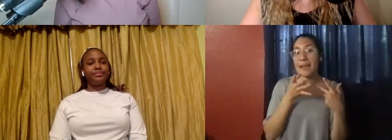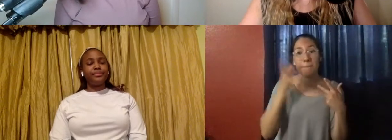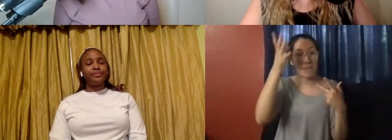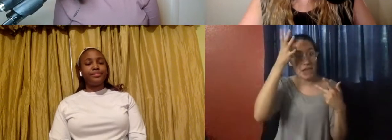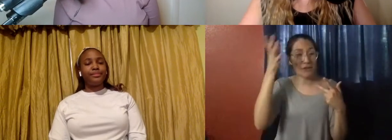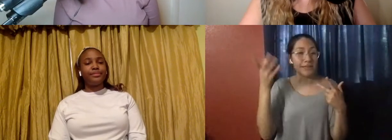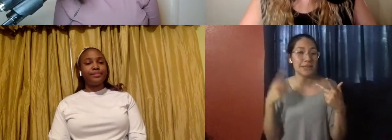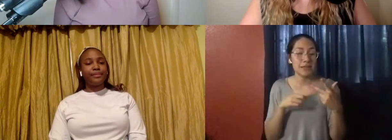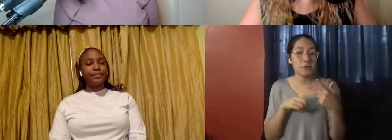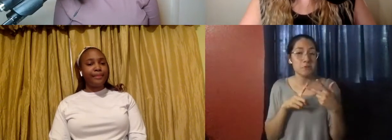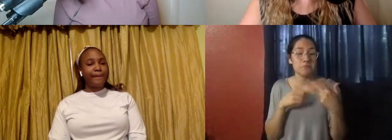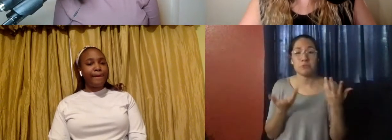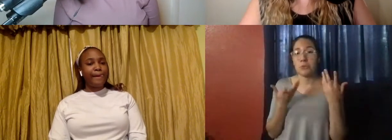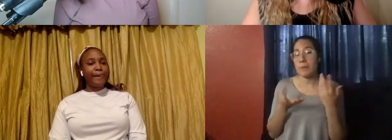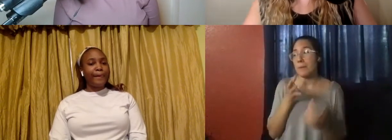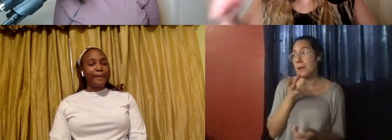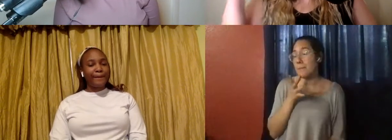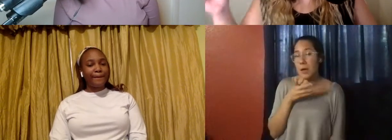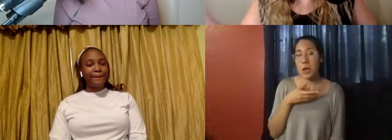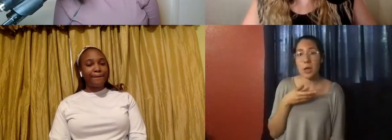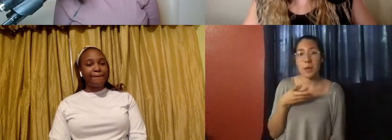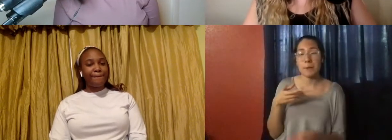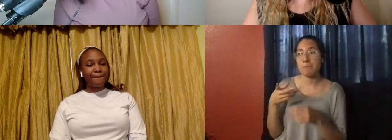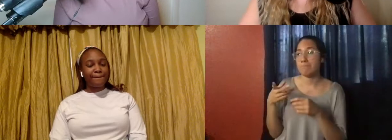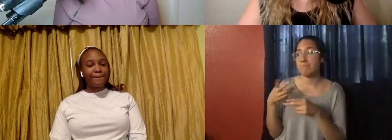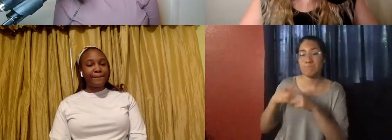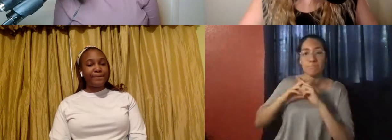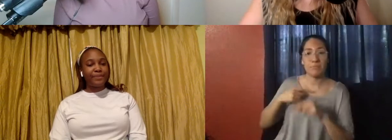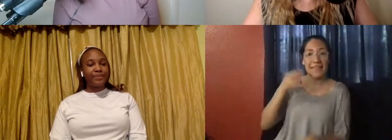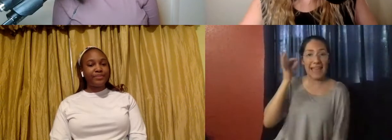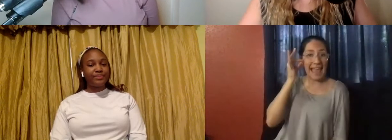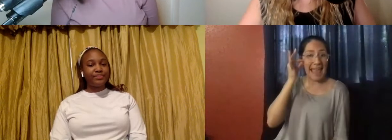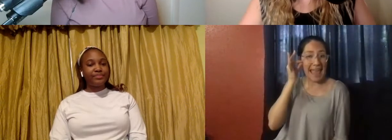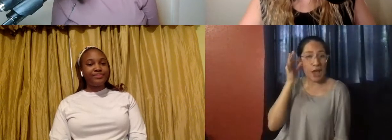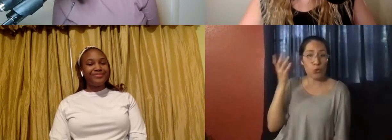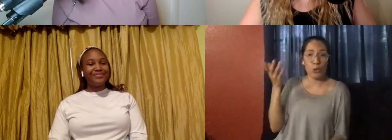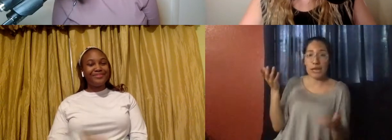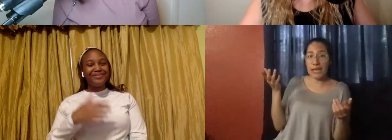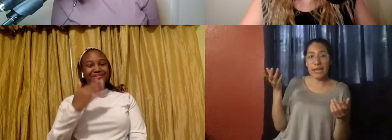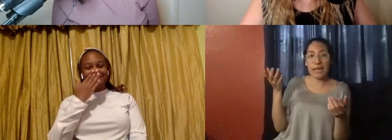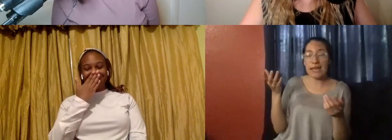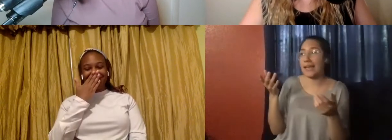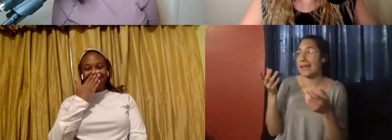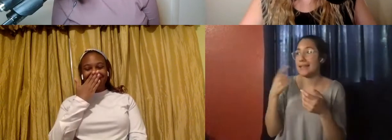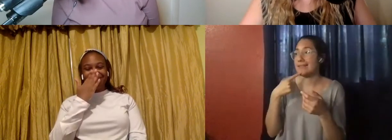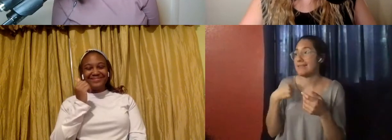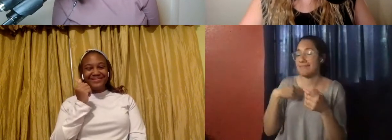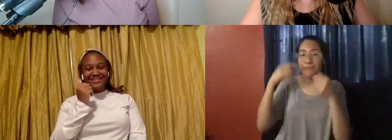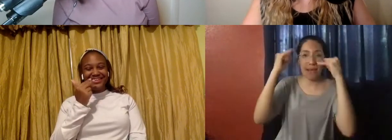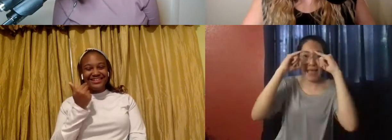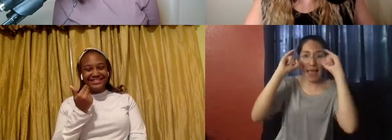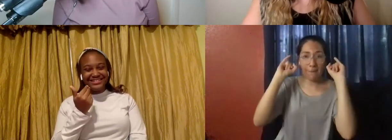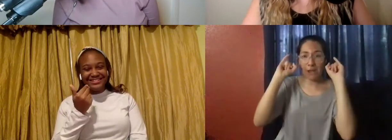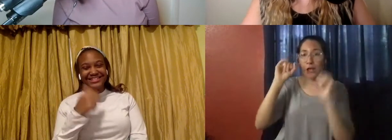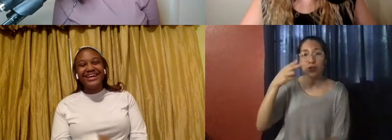me Harry in the fourth grade and doing my eyebrows. I had to beg her to shave my legs, though, because it